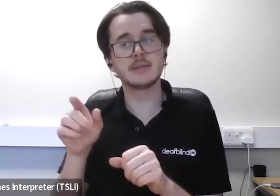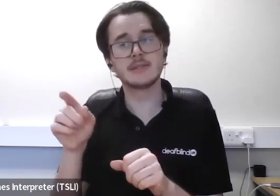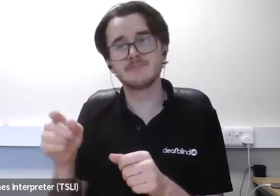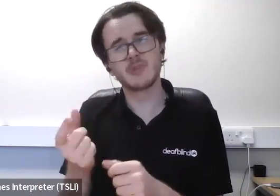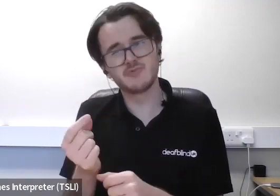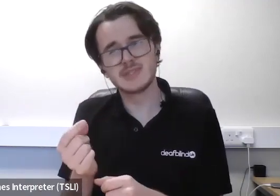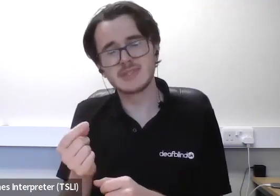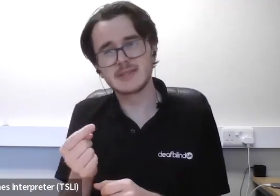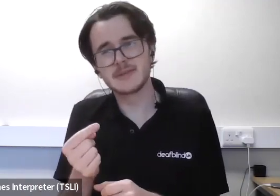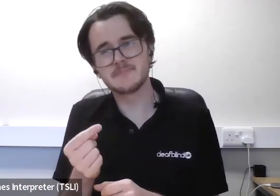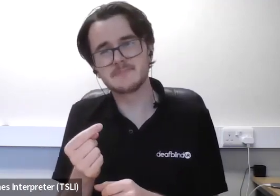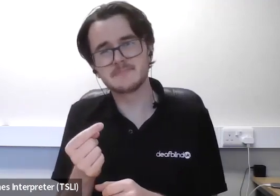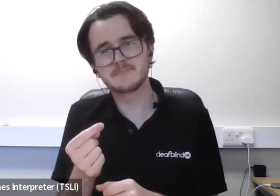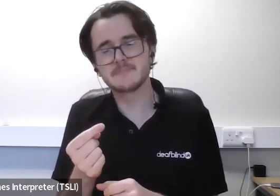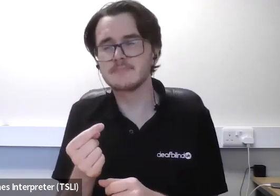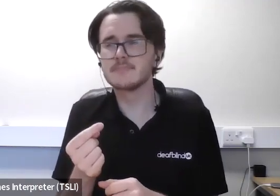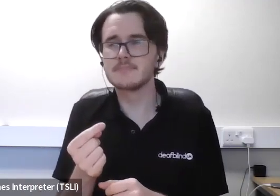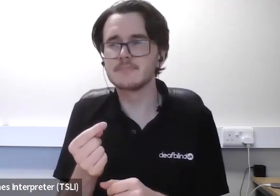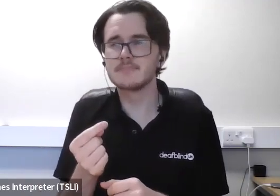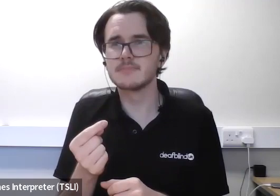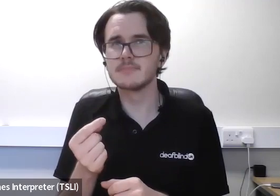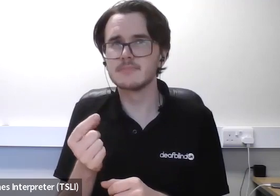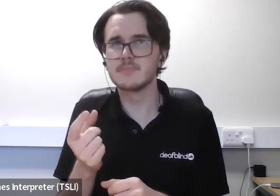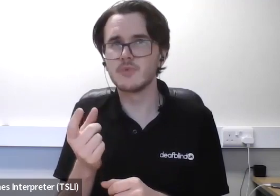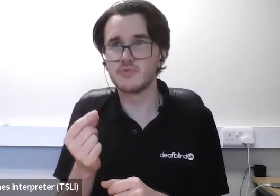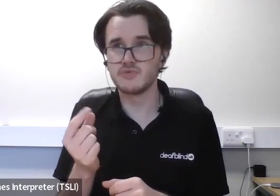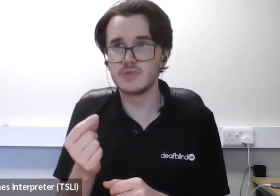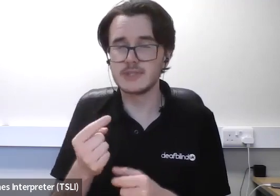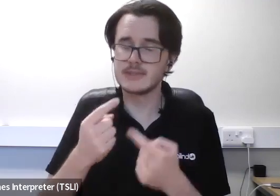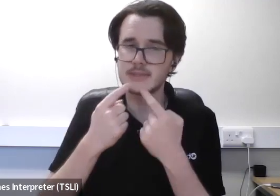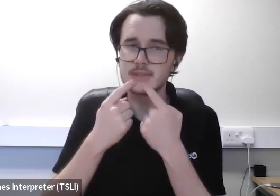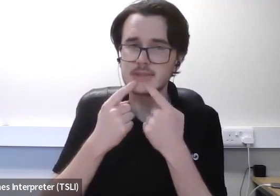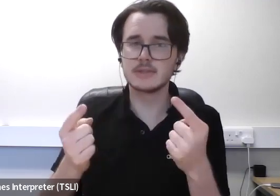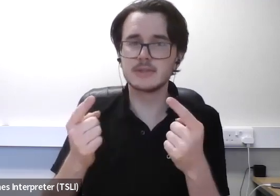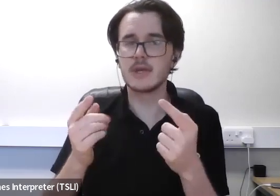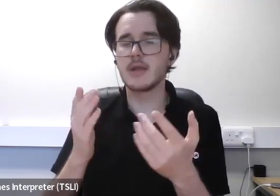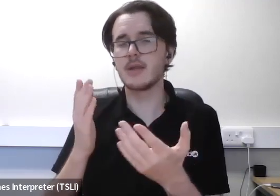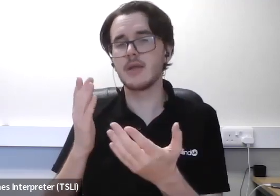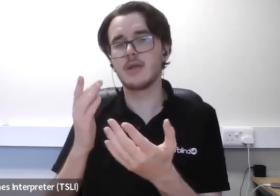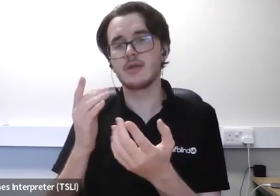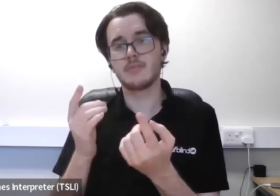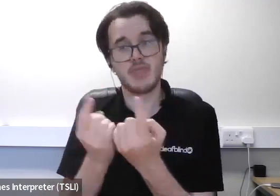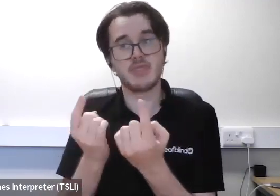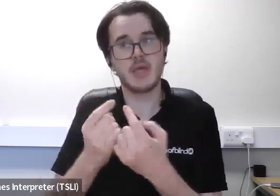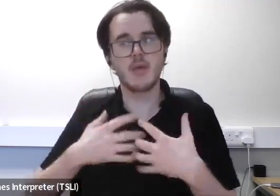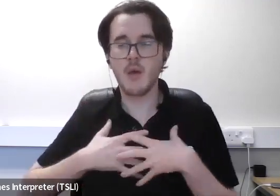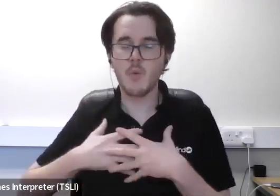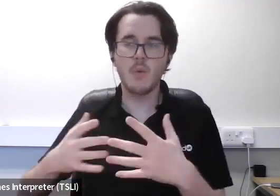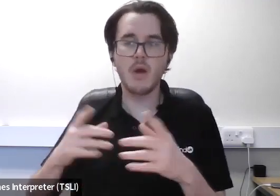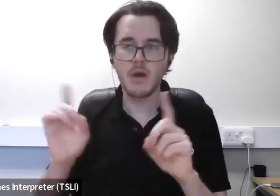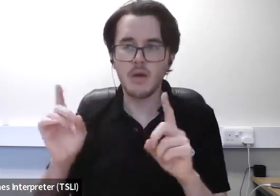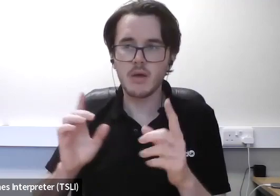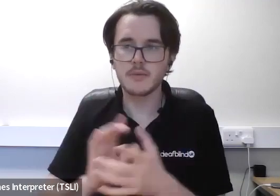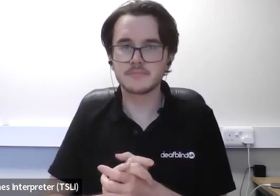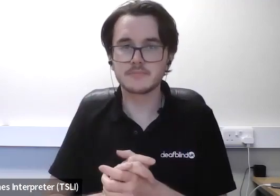recently put the recent times into sharp perspective in something that he said to us. And I'm just